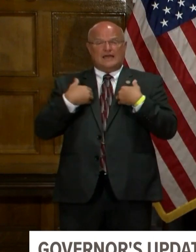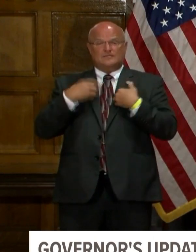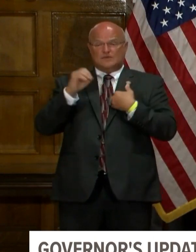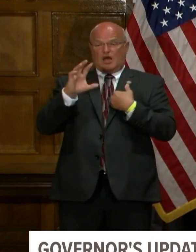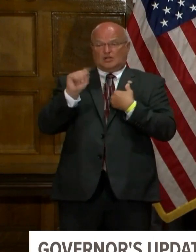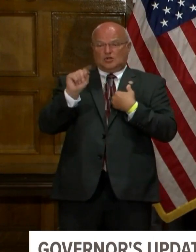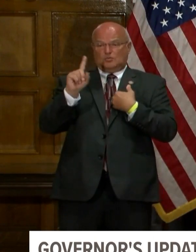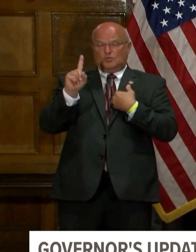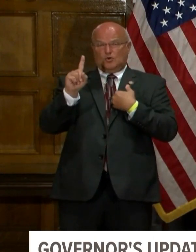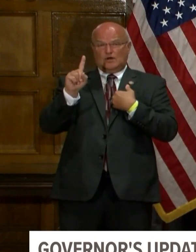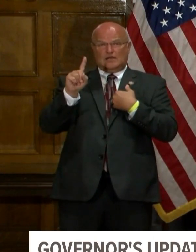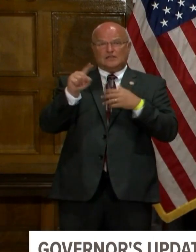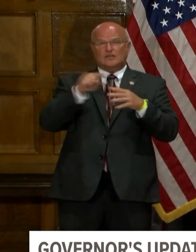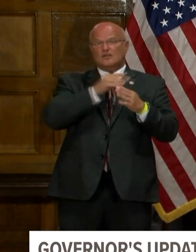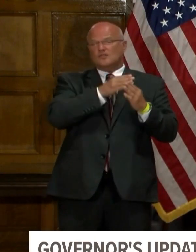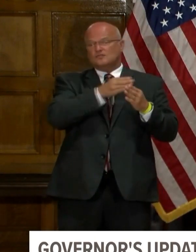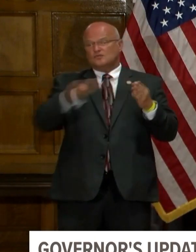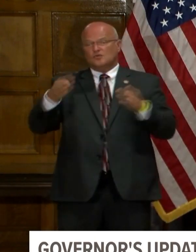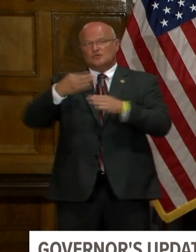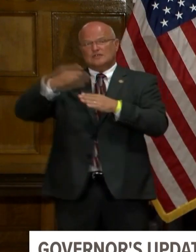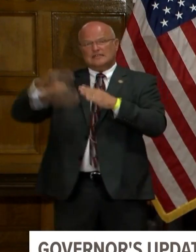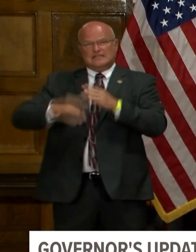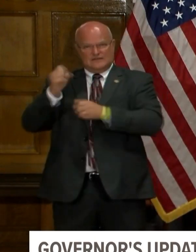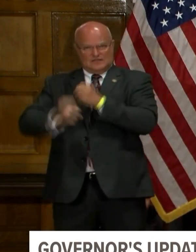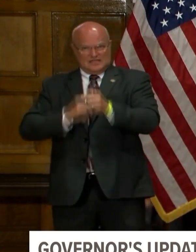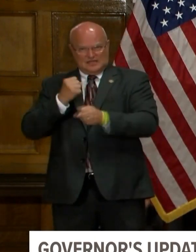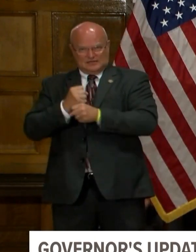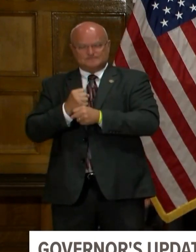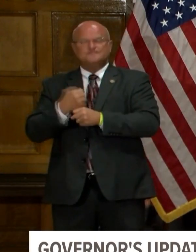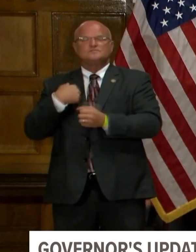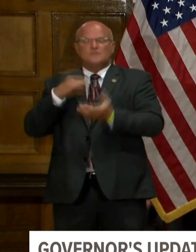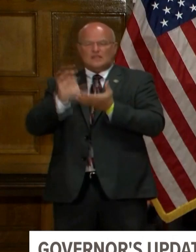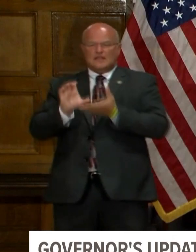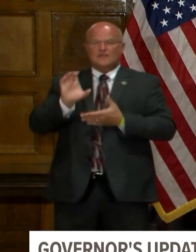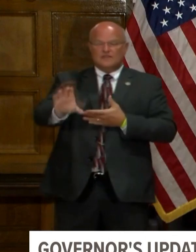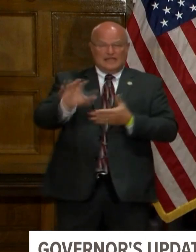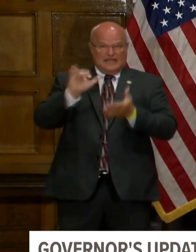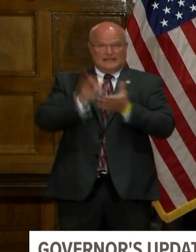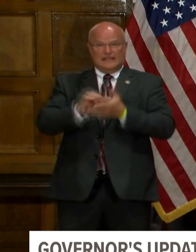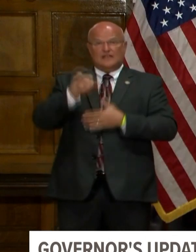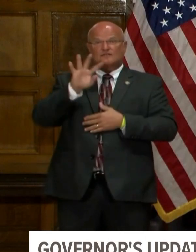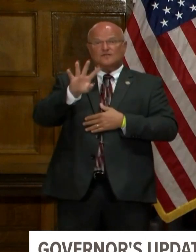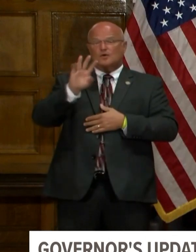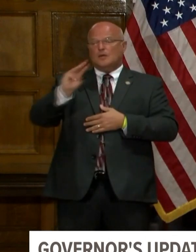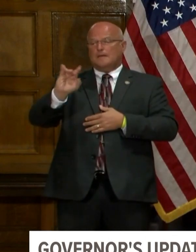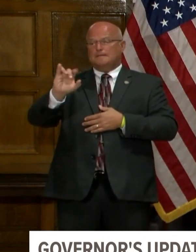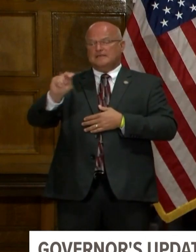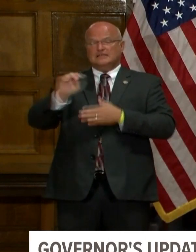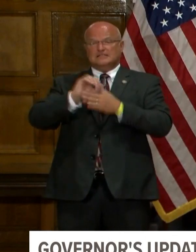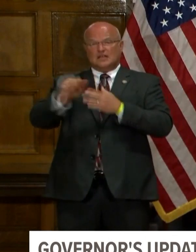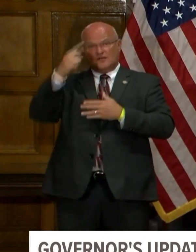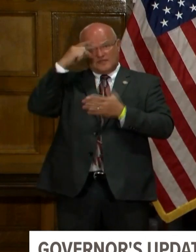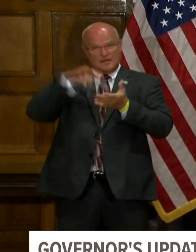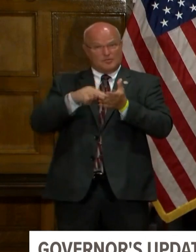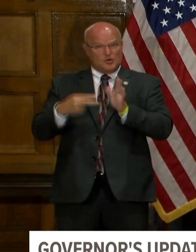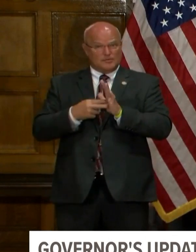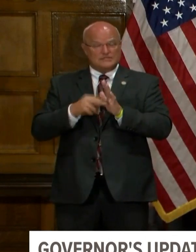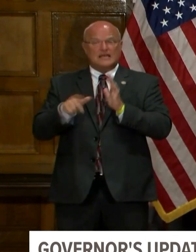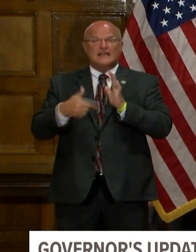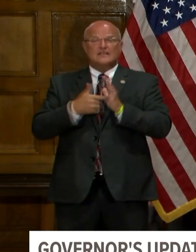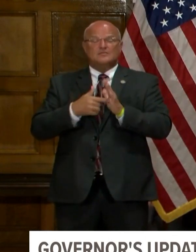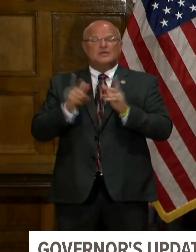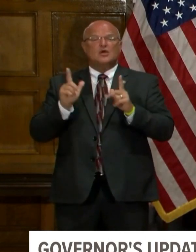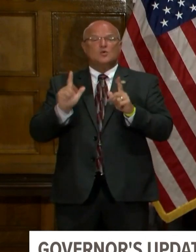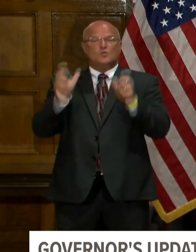year. That will cover that, and we're investing that $4 million for that purpose. And this will be